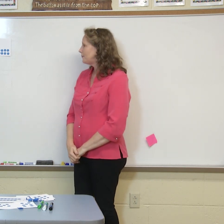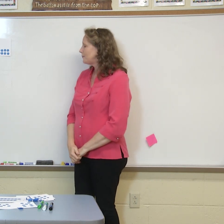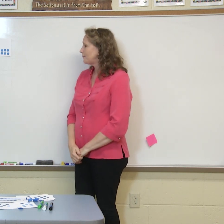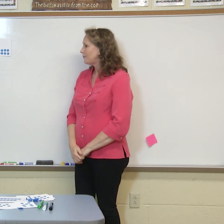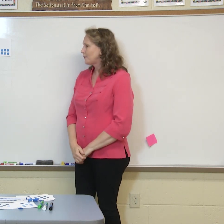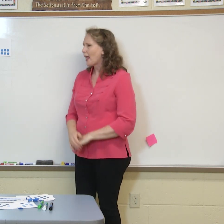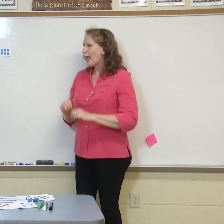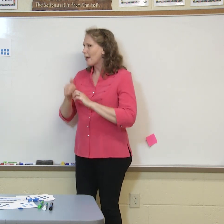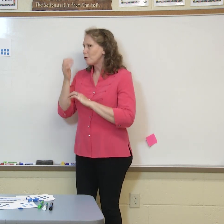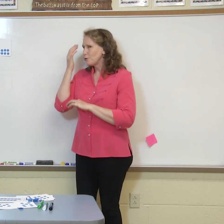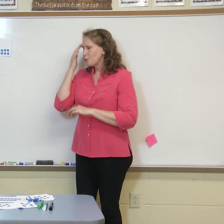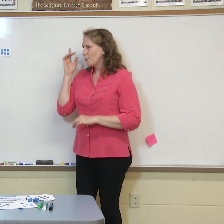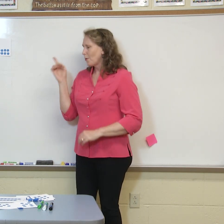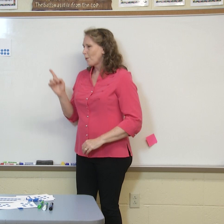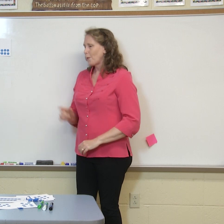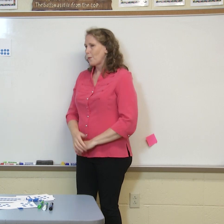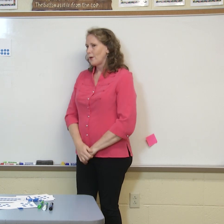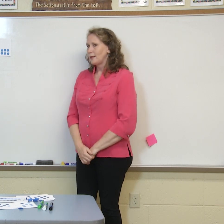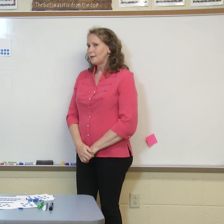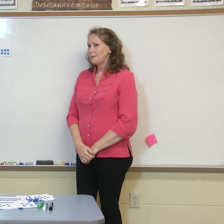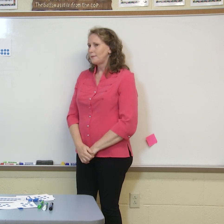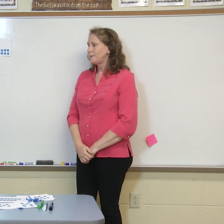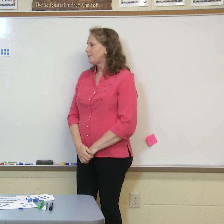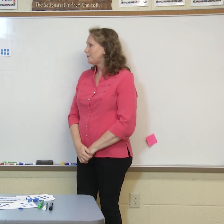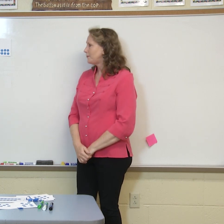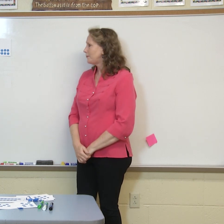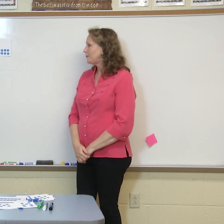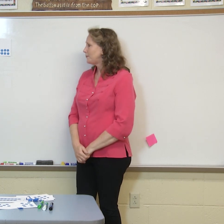And how did you know?